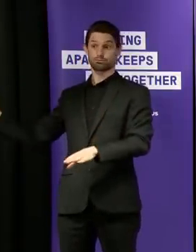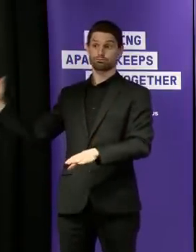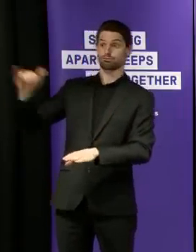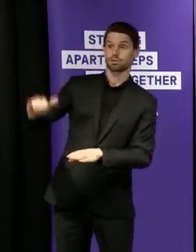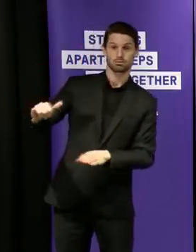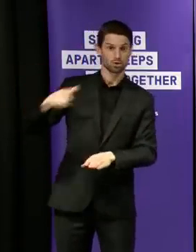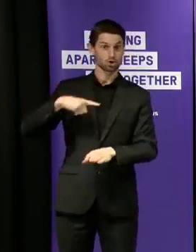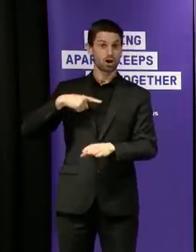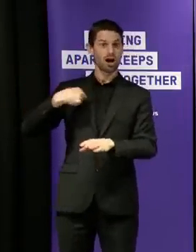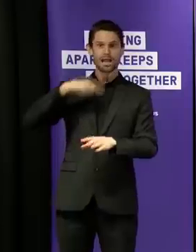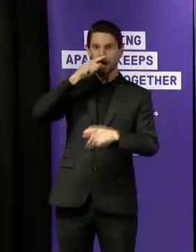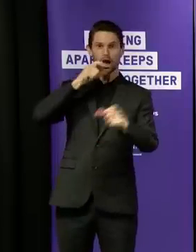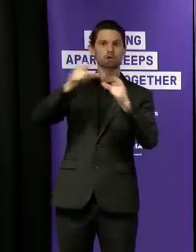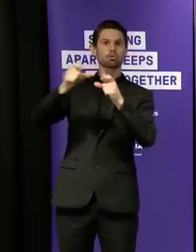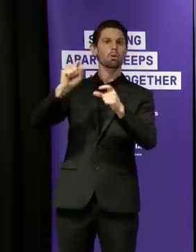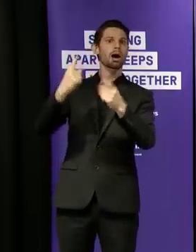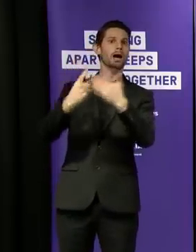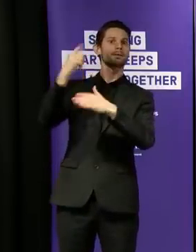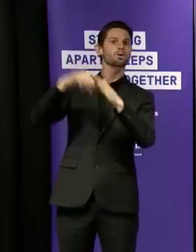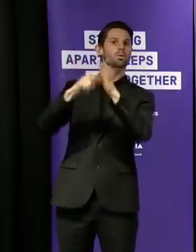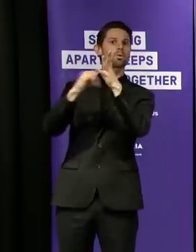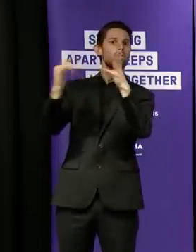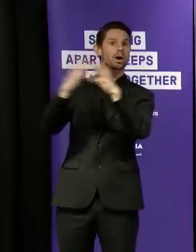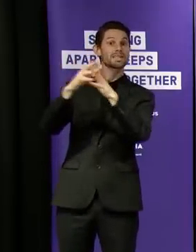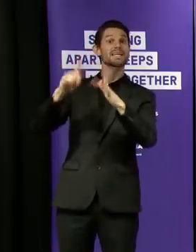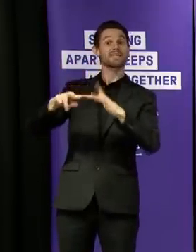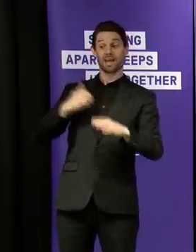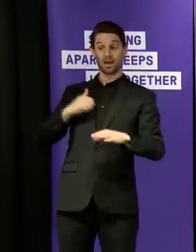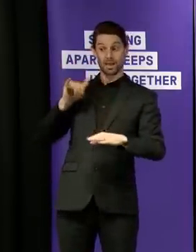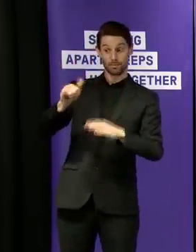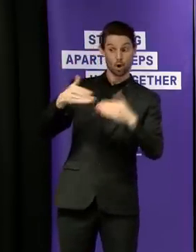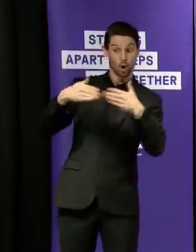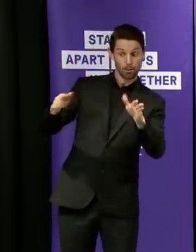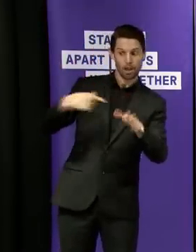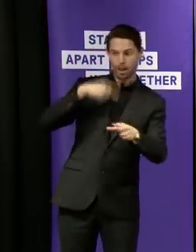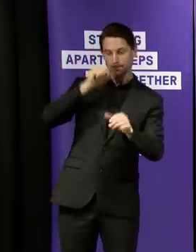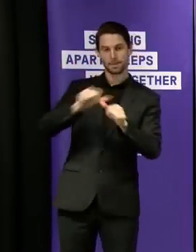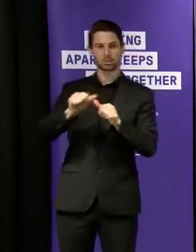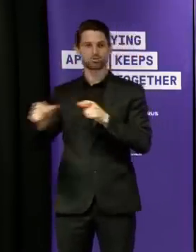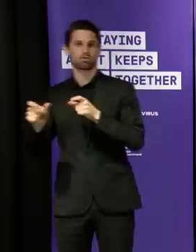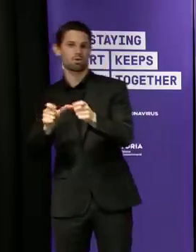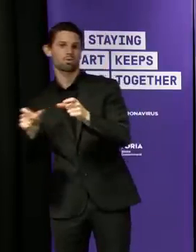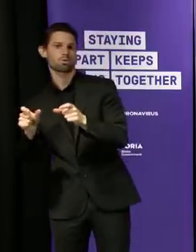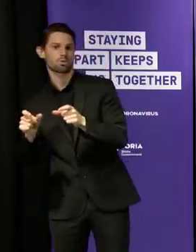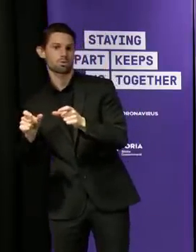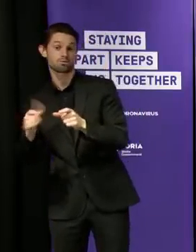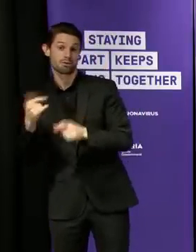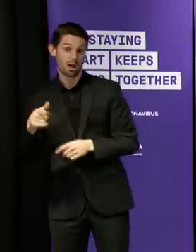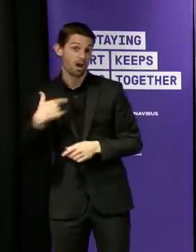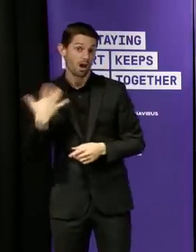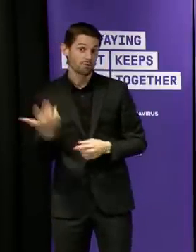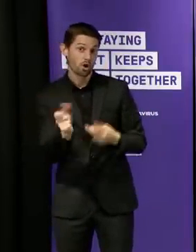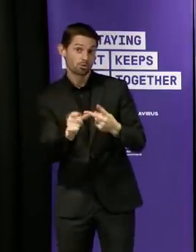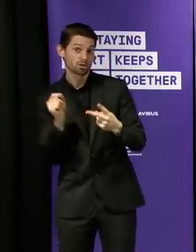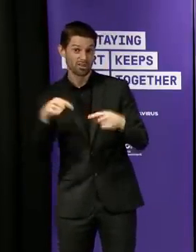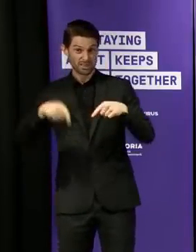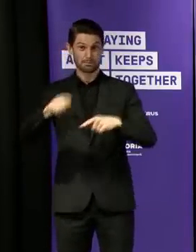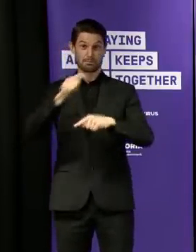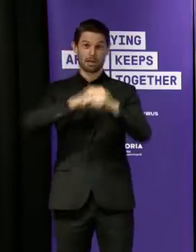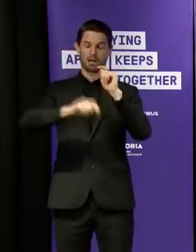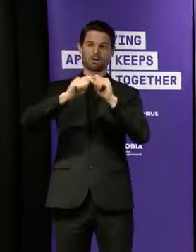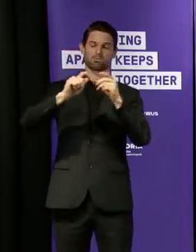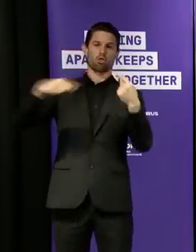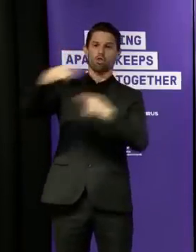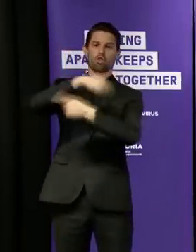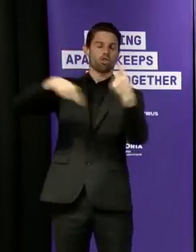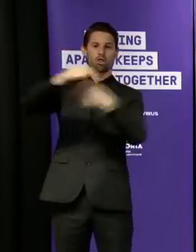at an airport in another state. So that's on the table. I'd do that before I close the border. Now, this has become a quarrel